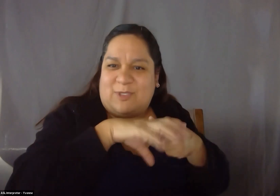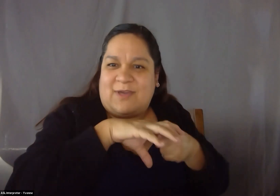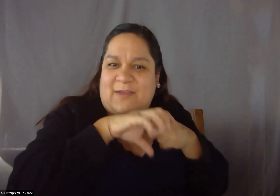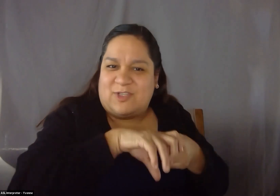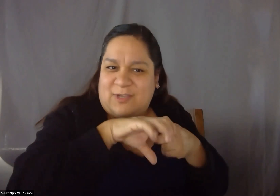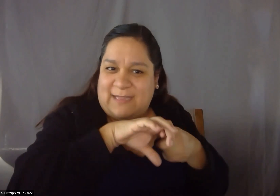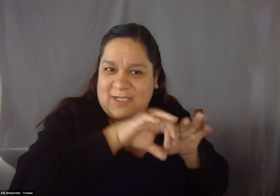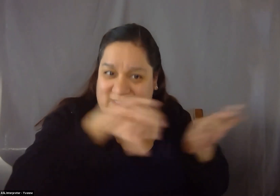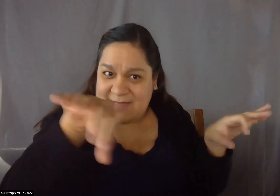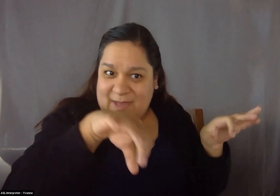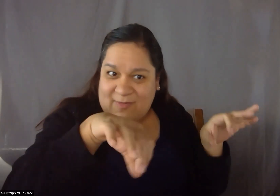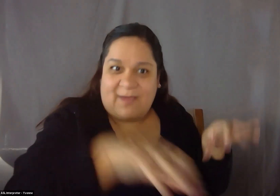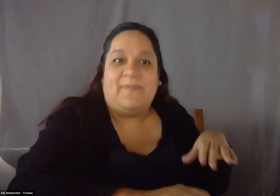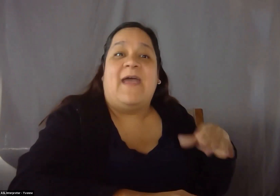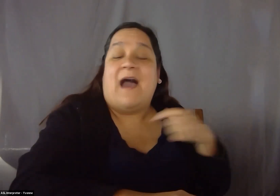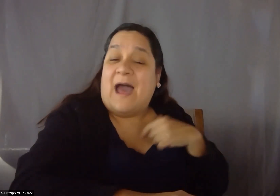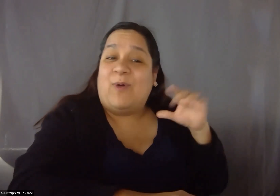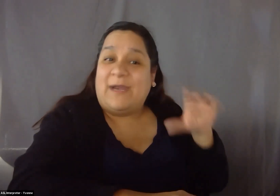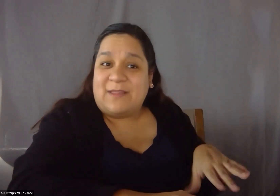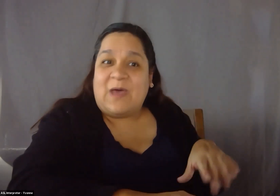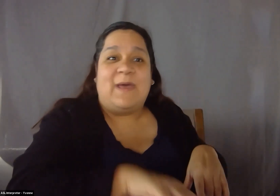dangle over, which would cut off the circulation because of the metal rail.